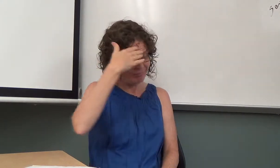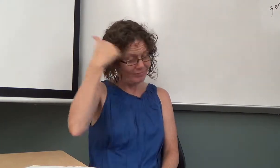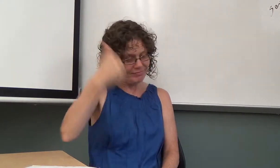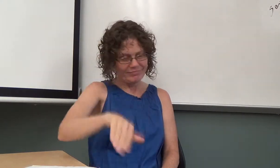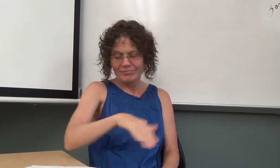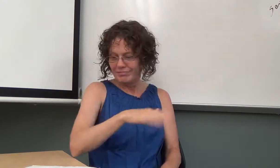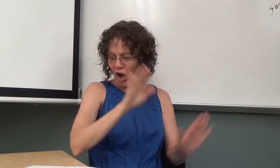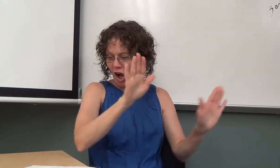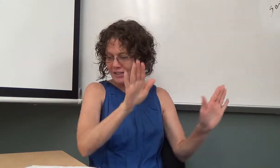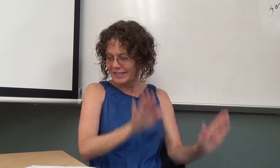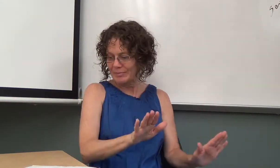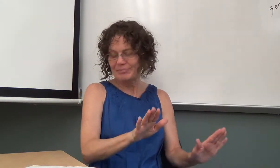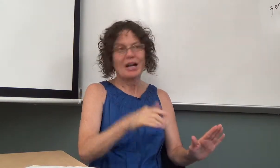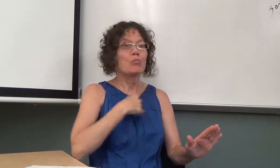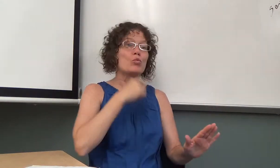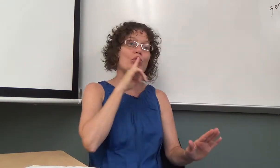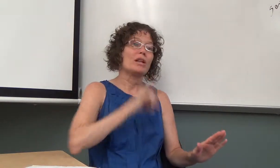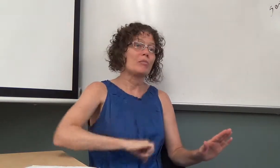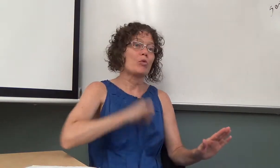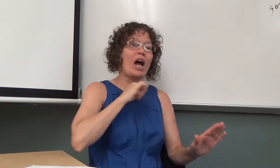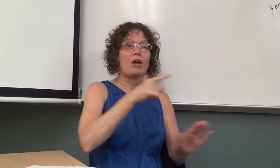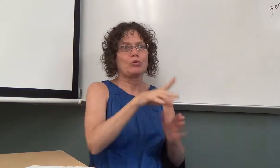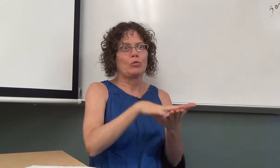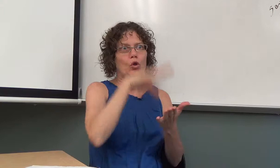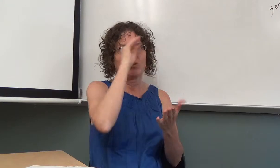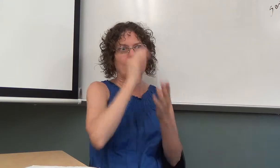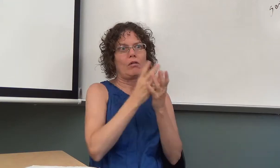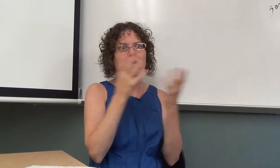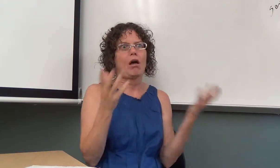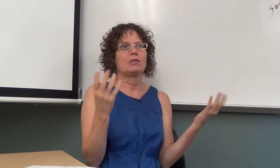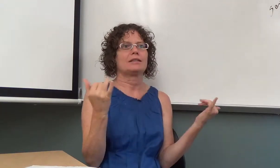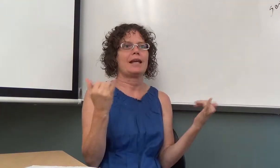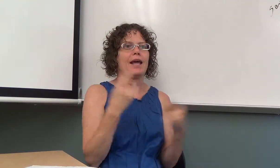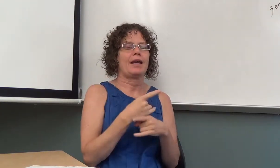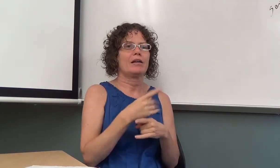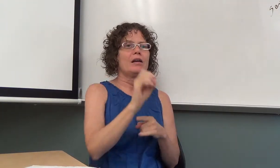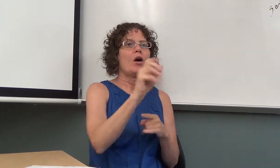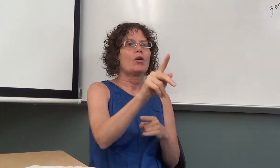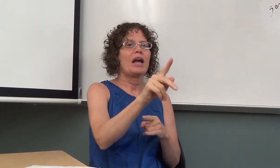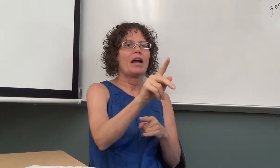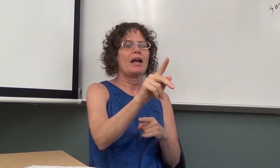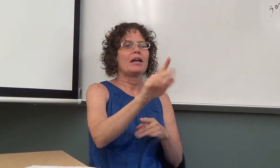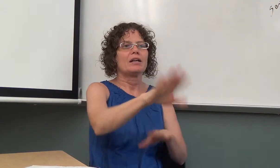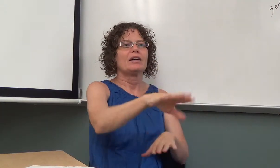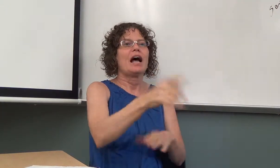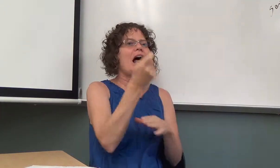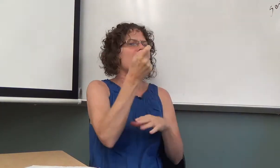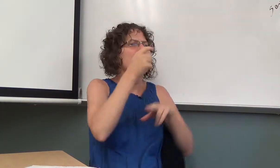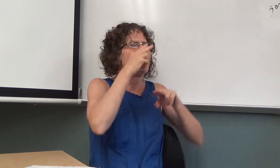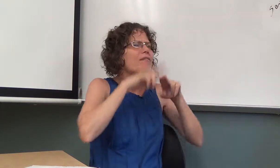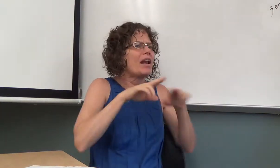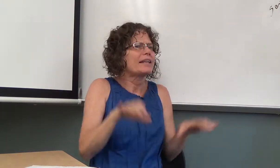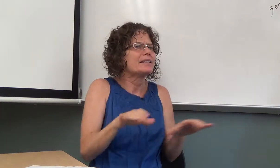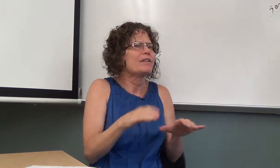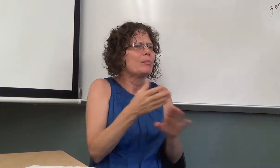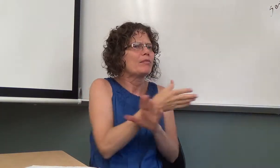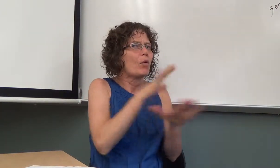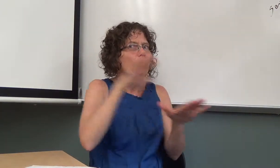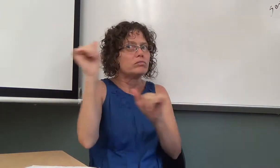Awesome. I'm super proud of you guys. You guys learned a lot today. That's a lot of info. Okay, I'm going to have a little fun activity before you go home for the day. I'm not going to force you to do any more grammar